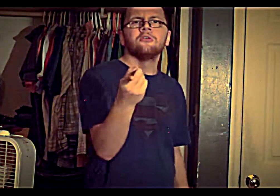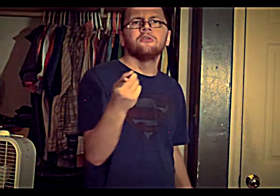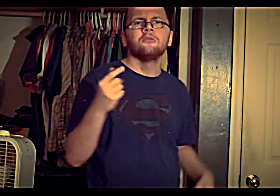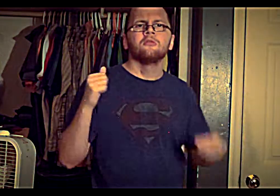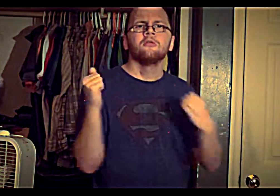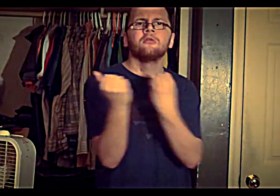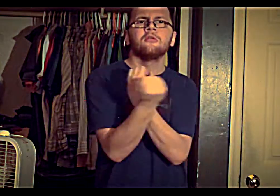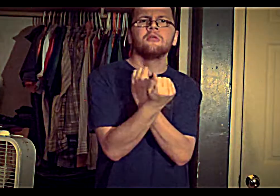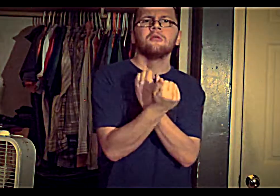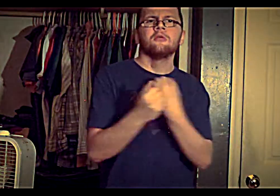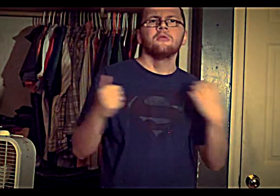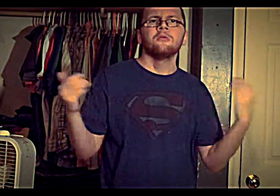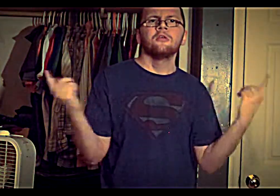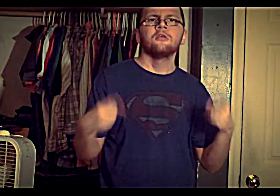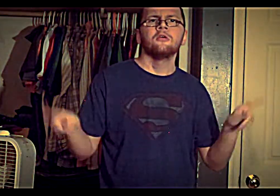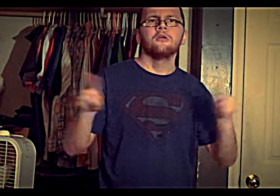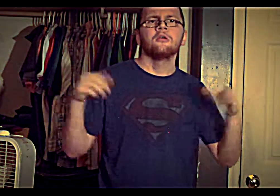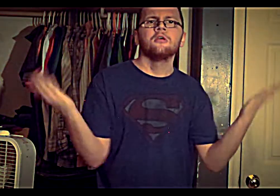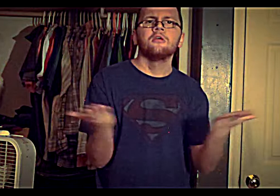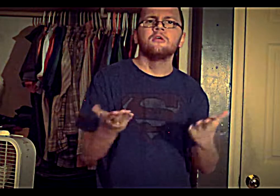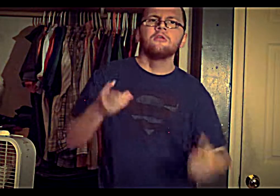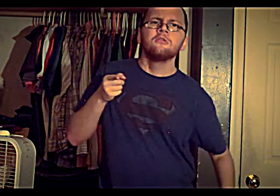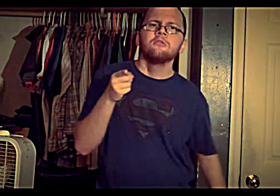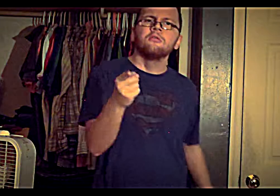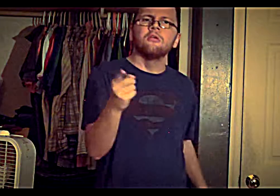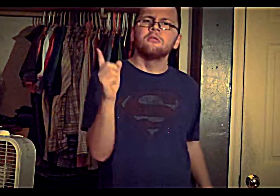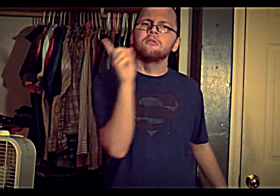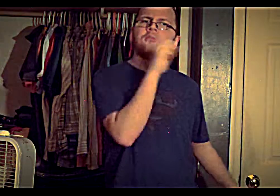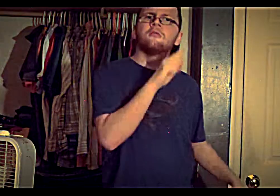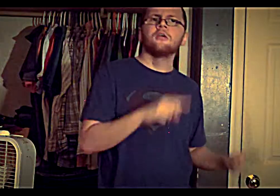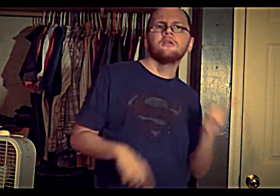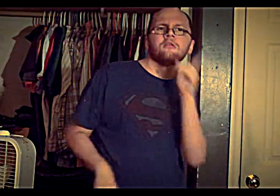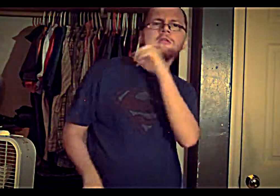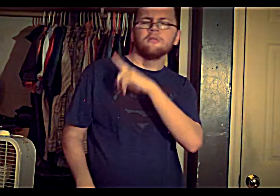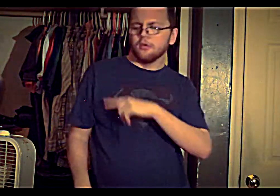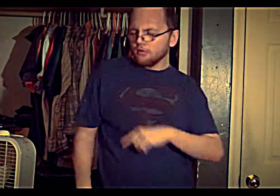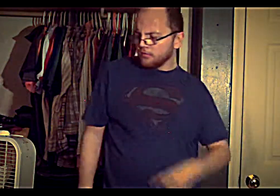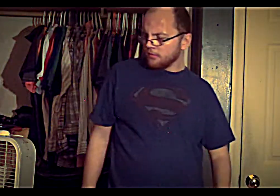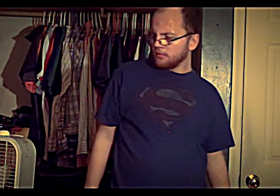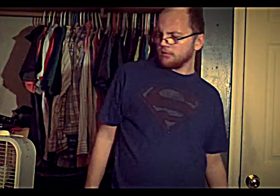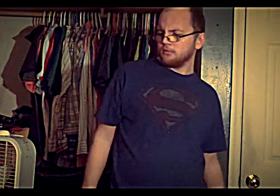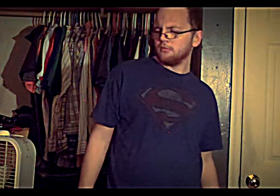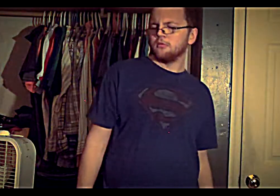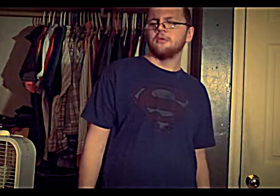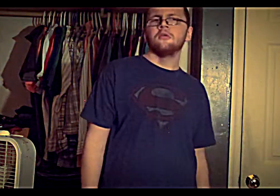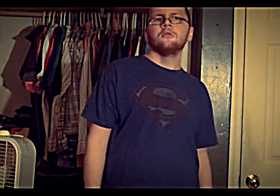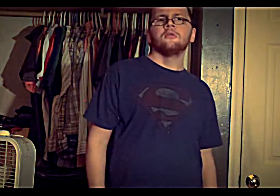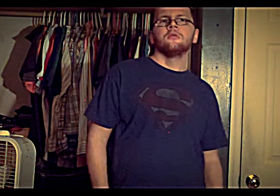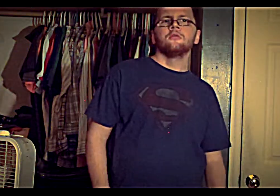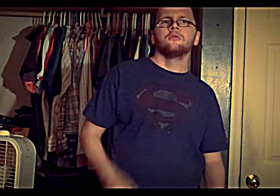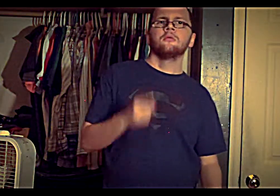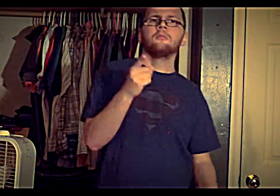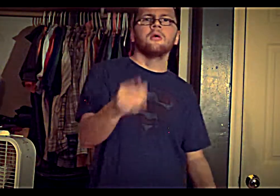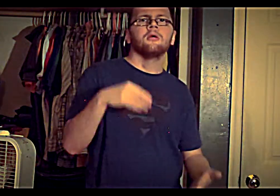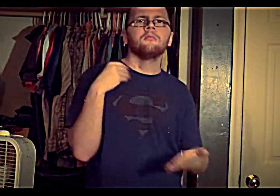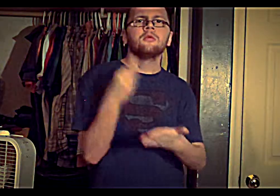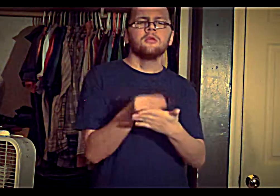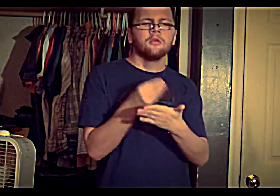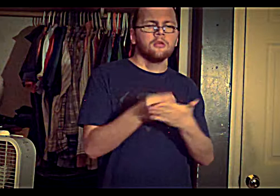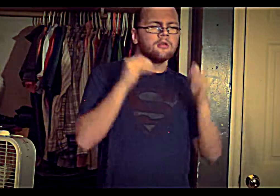baby. You only love me when you're here, cause you're two-faced, baby. You can buy me